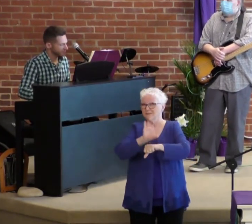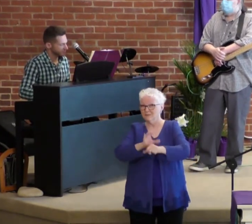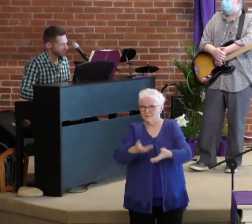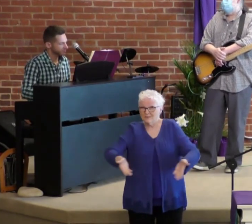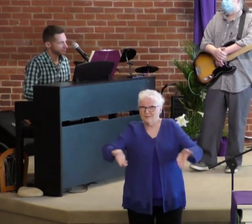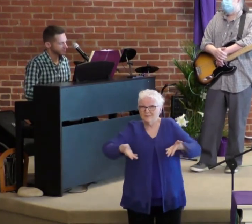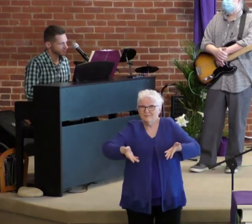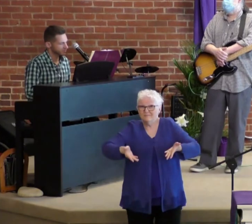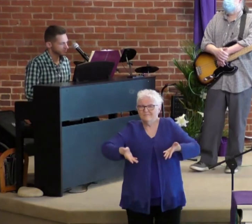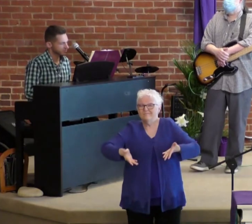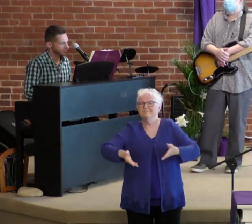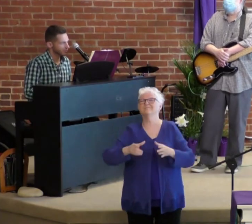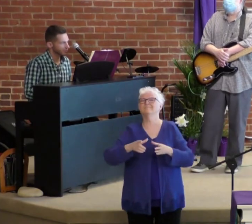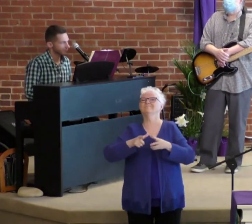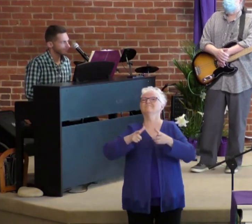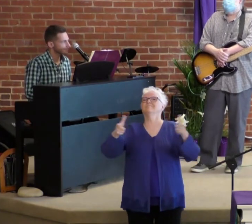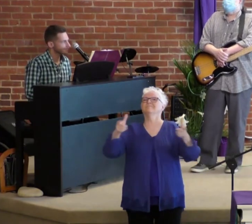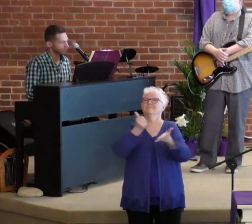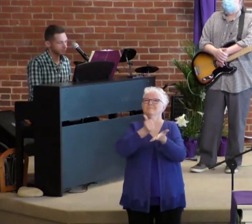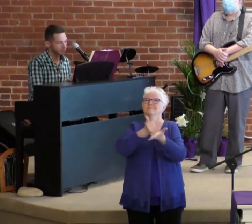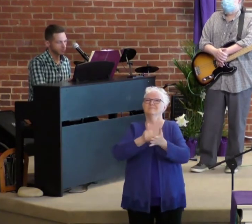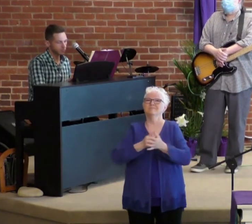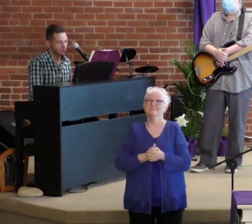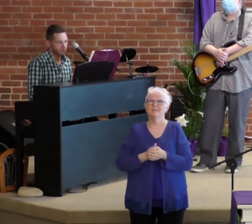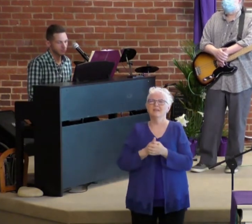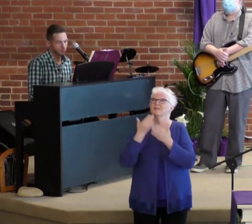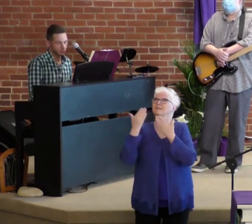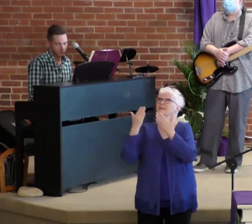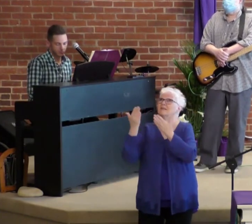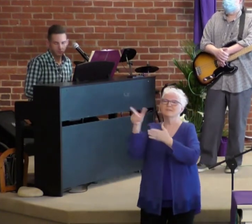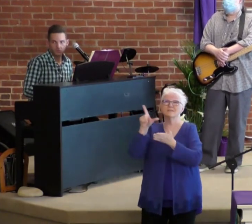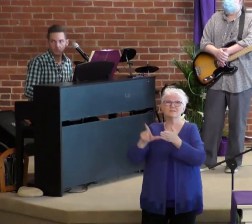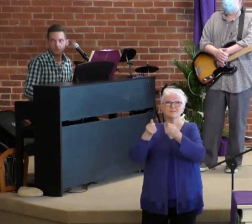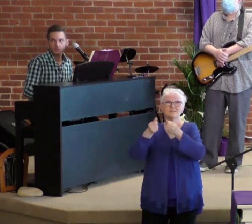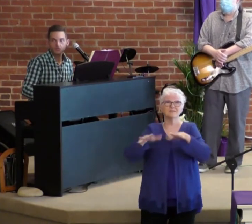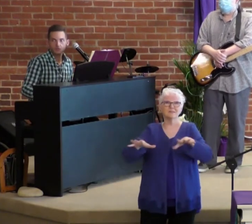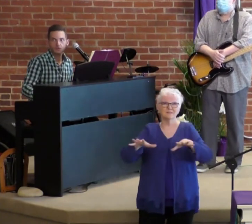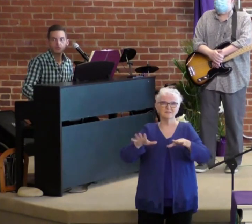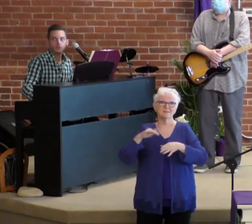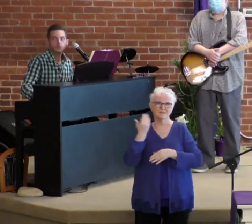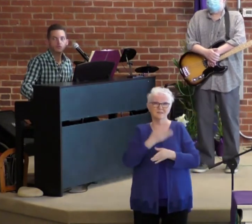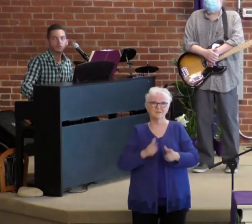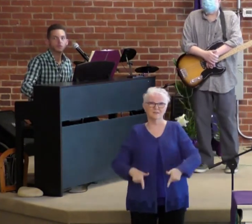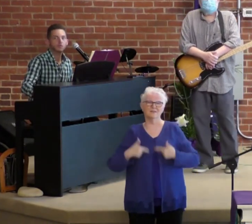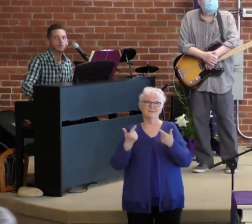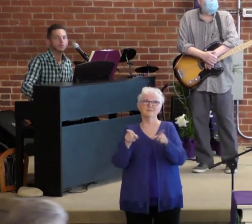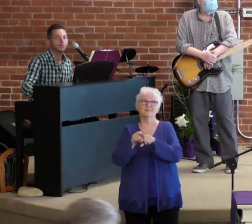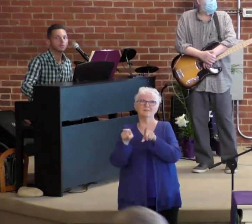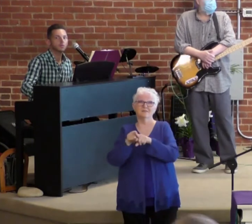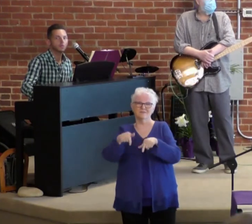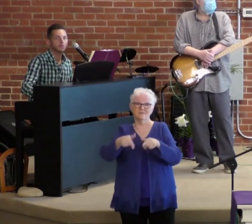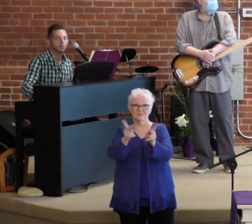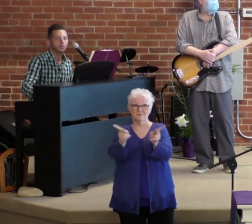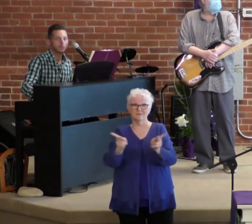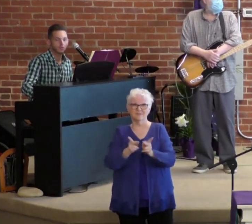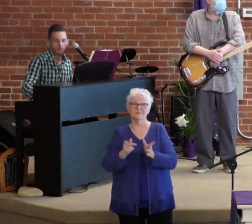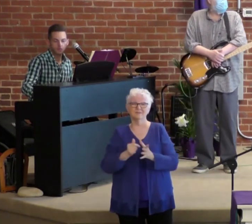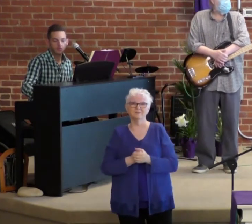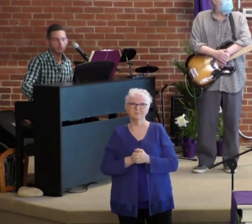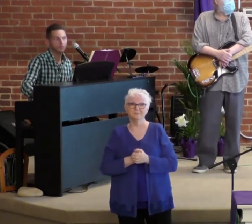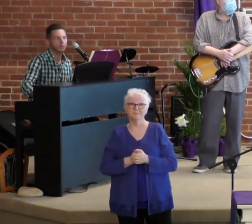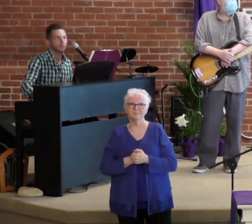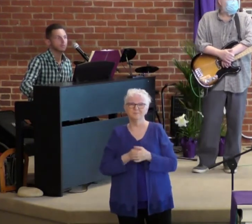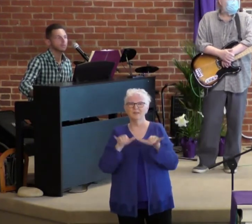right? So we're very grateful for the Lord's blessings in our lives and in this place. And we're